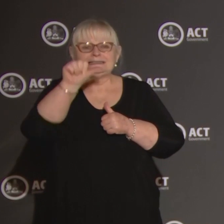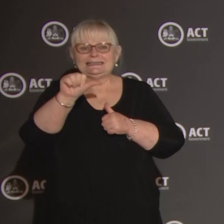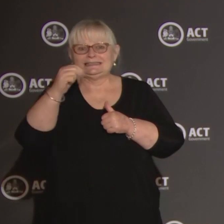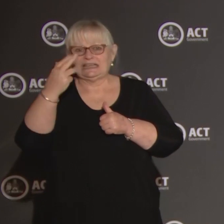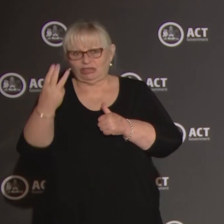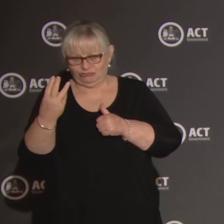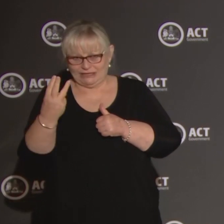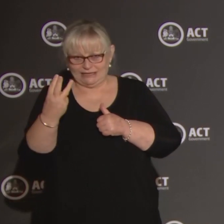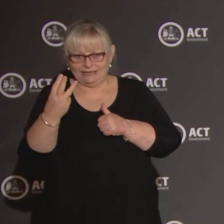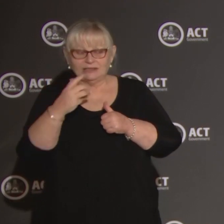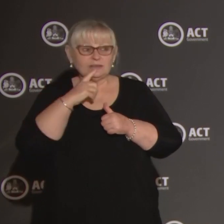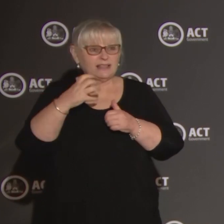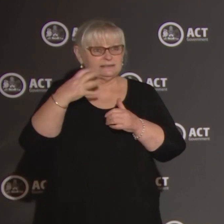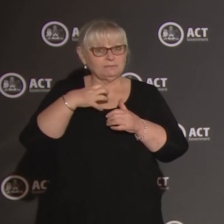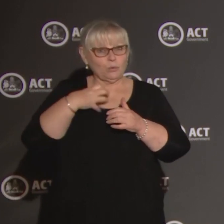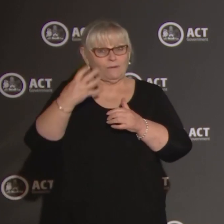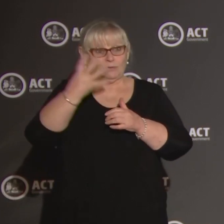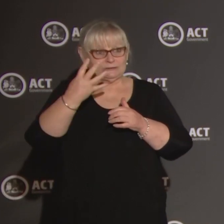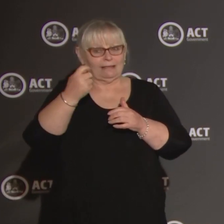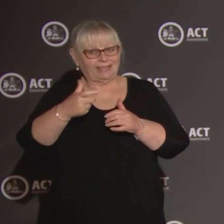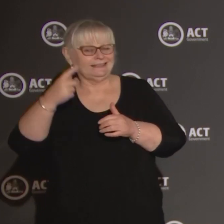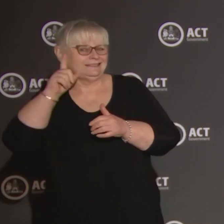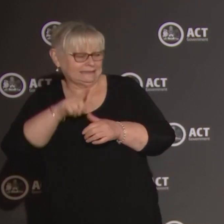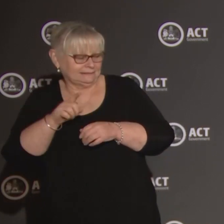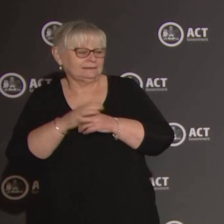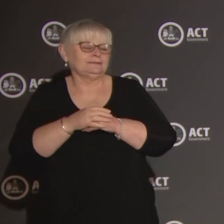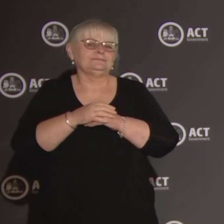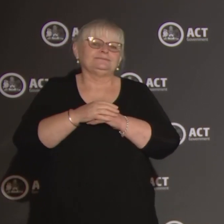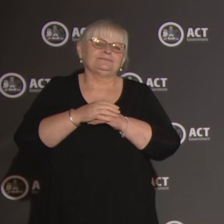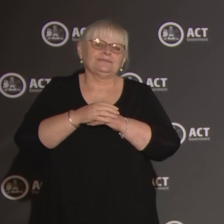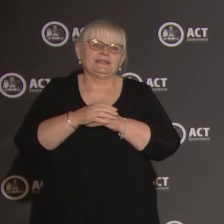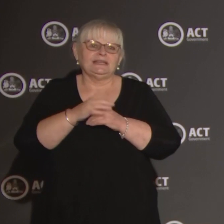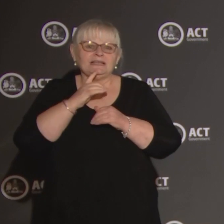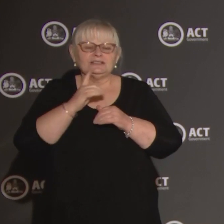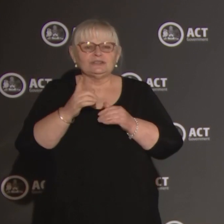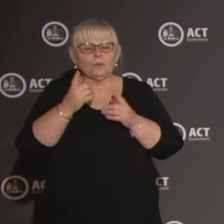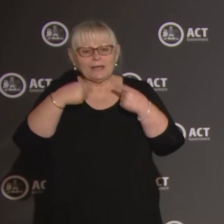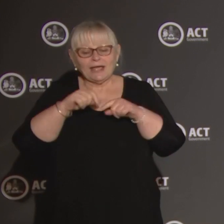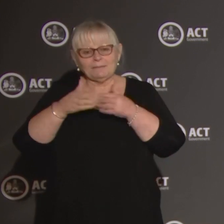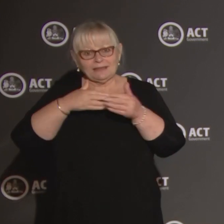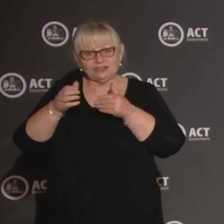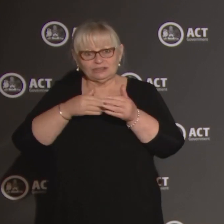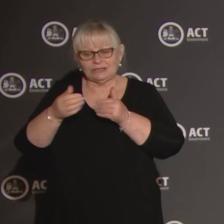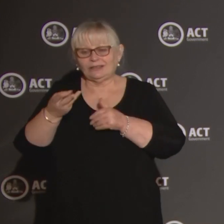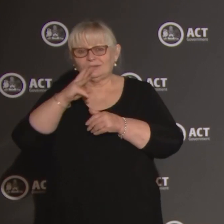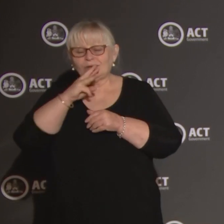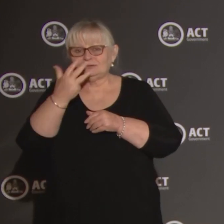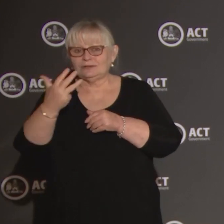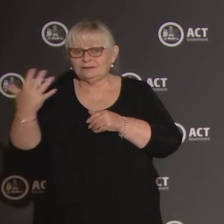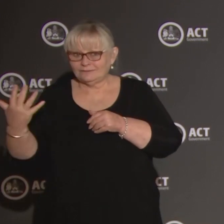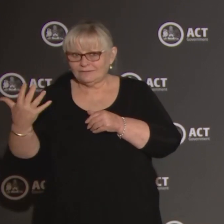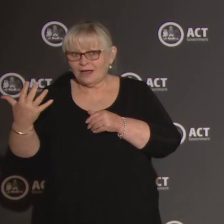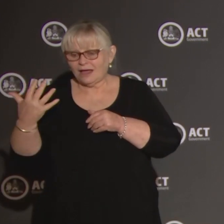663, which is 14 more than yesterday. Our team continues to manage